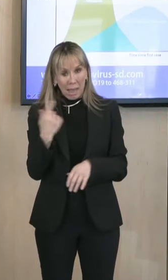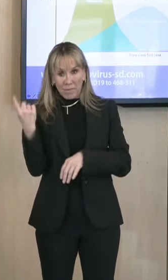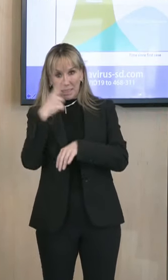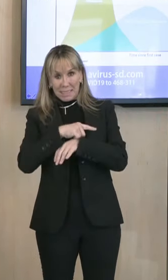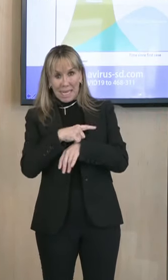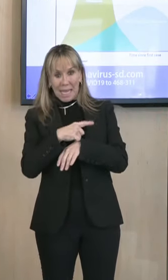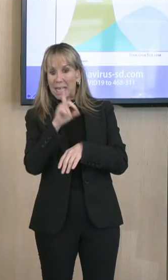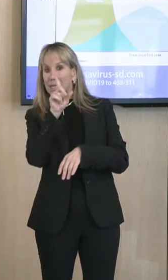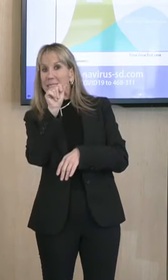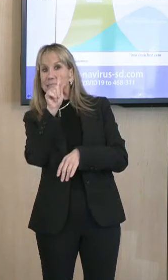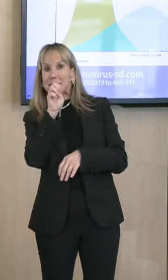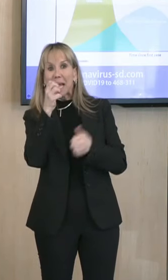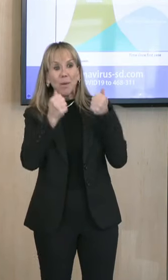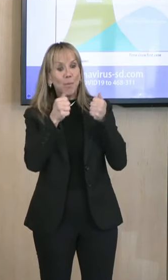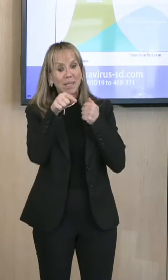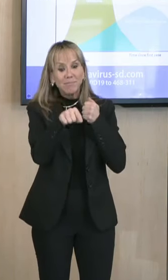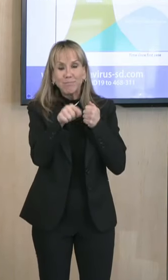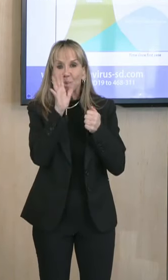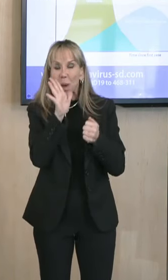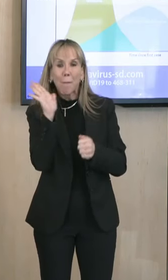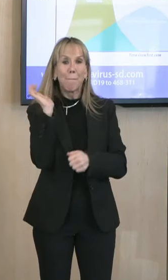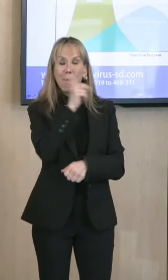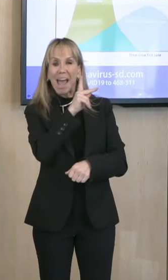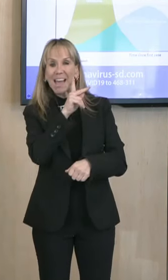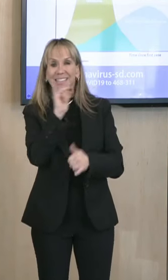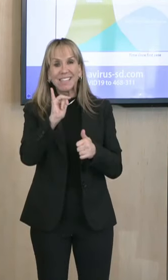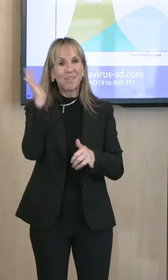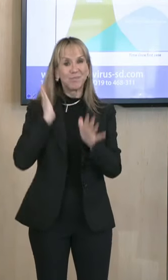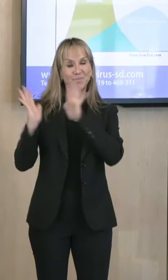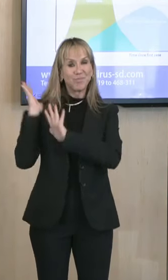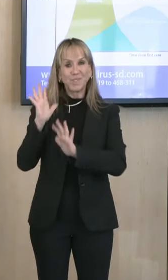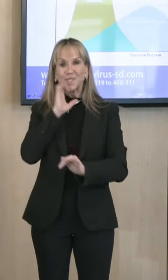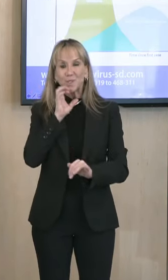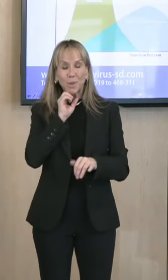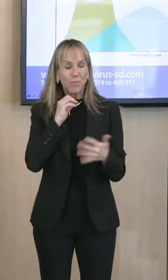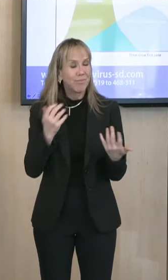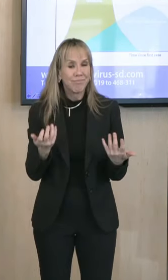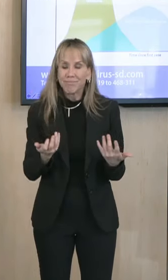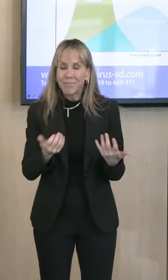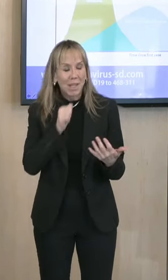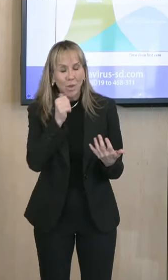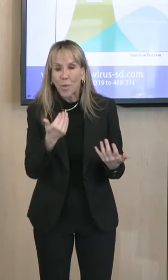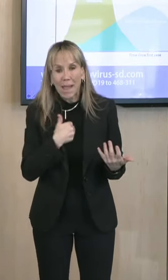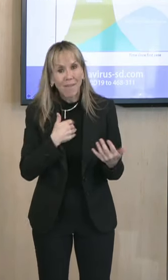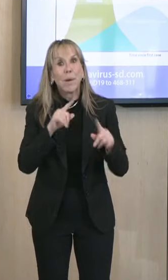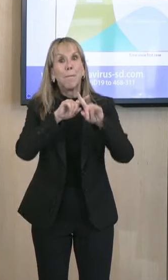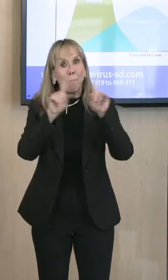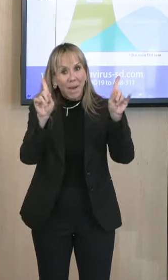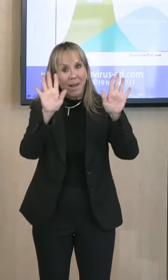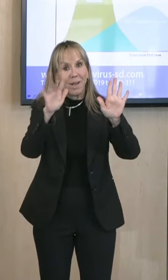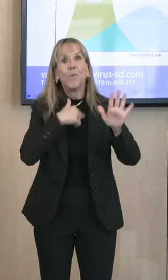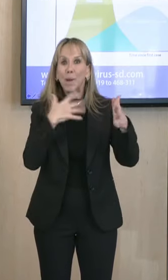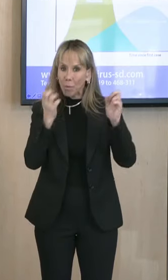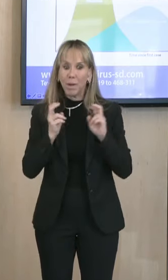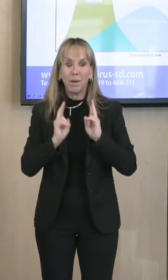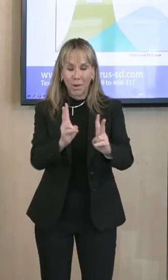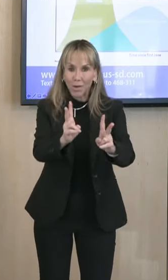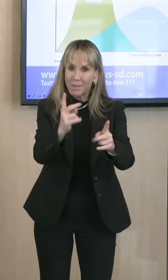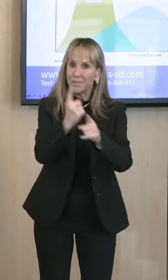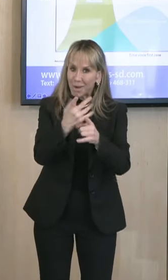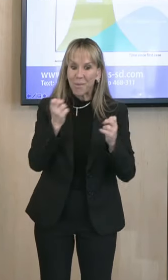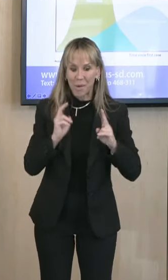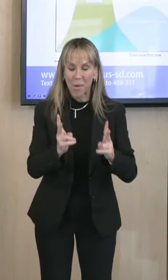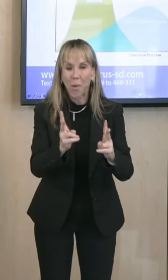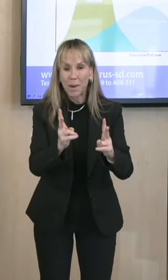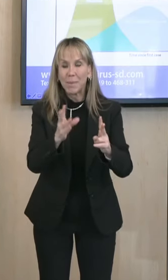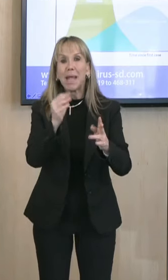back to normal, but our capacity to arrive at that date as soon as possible